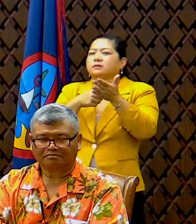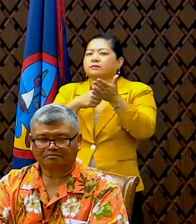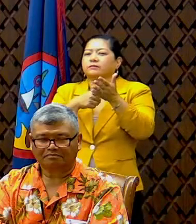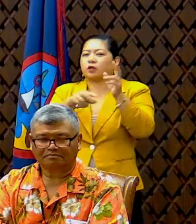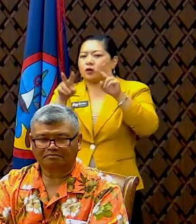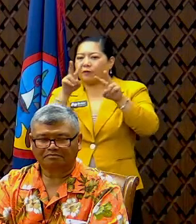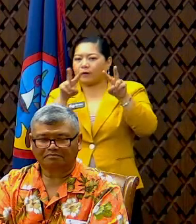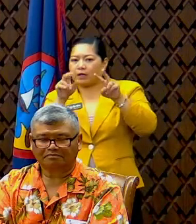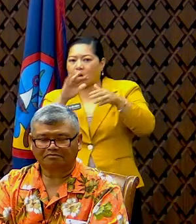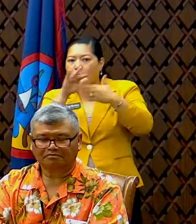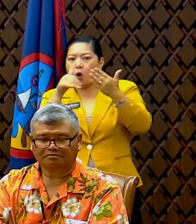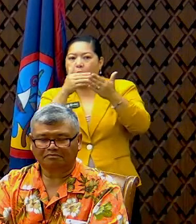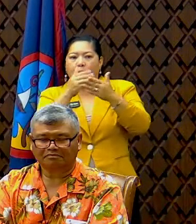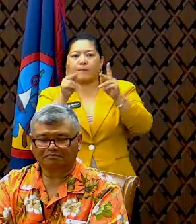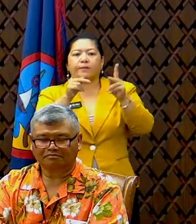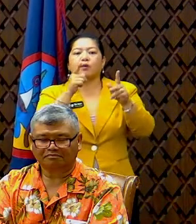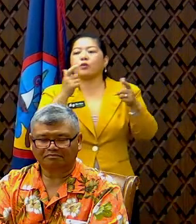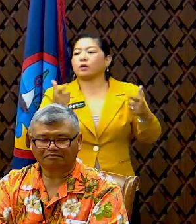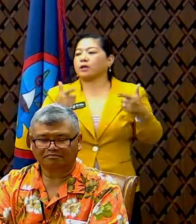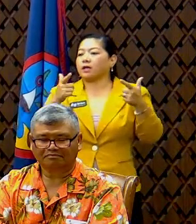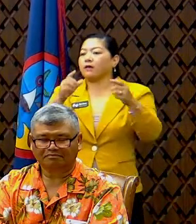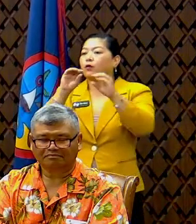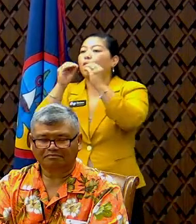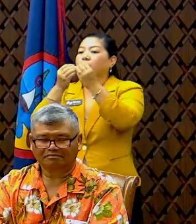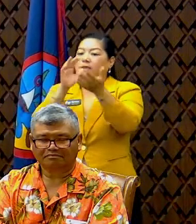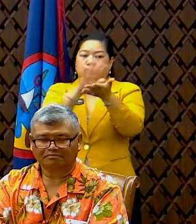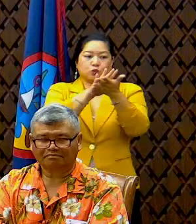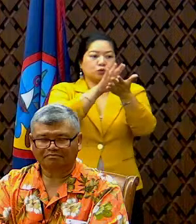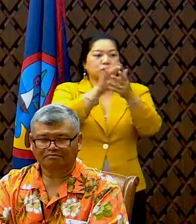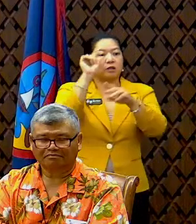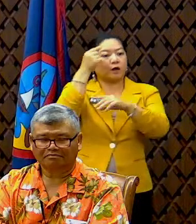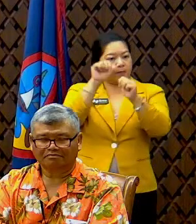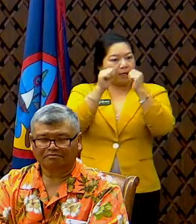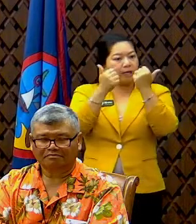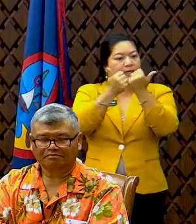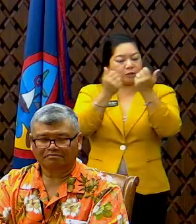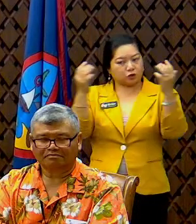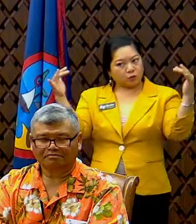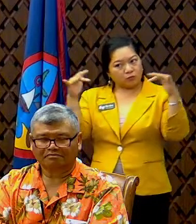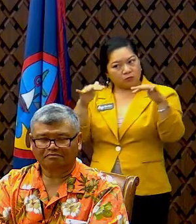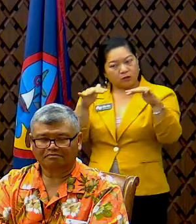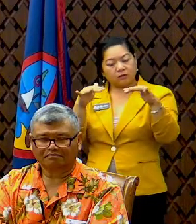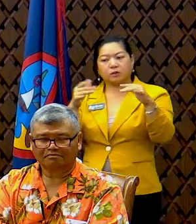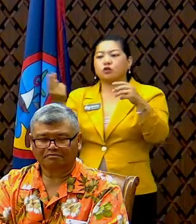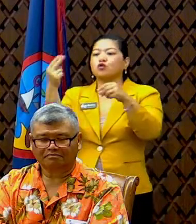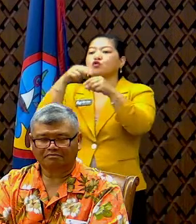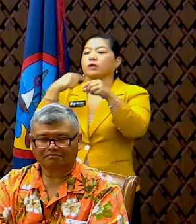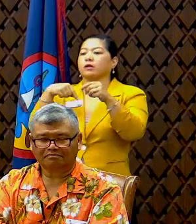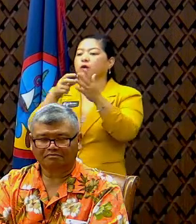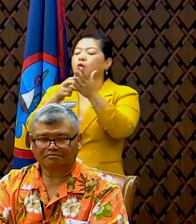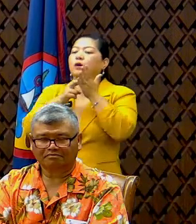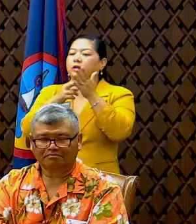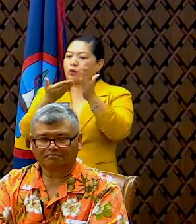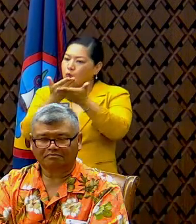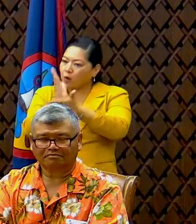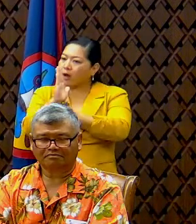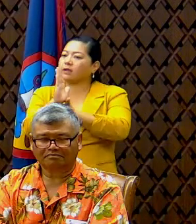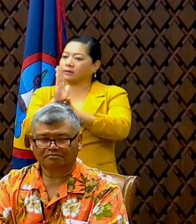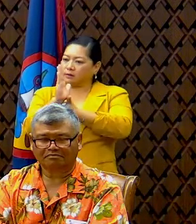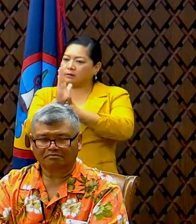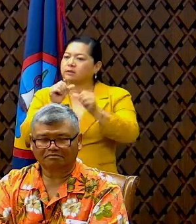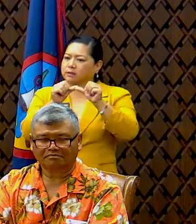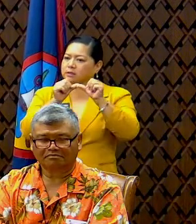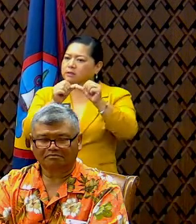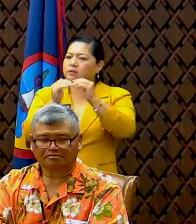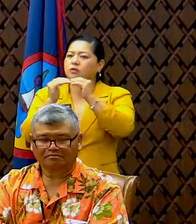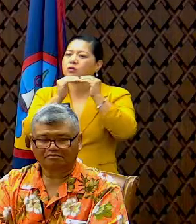calls upon all residents, organizations, schools, and government agencies to join in recognizing the rights,